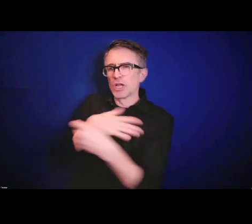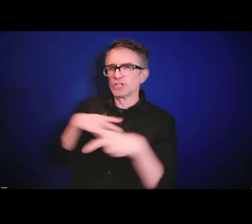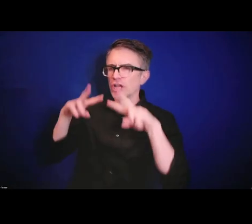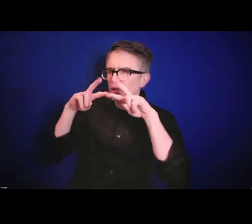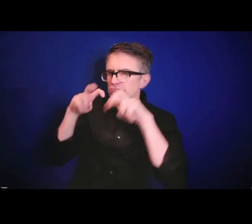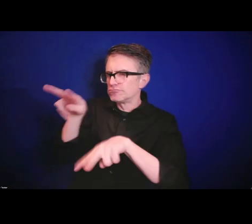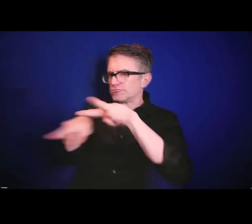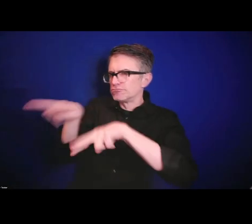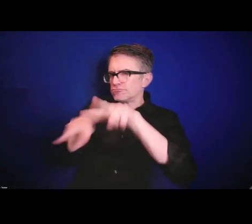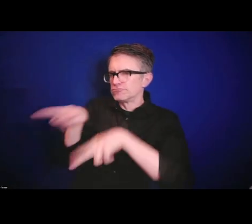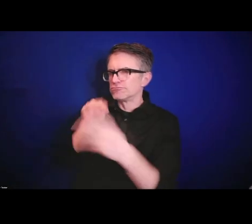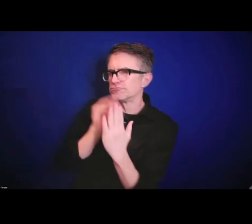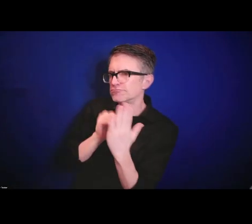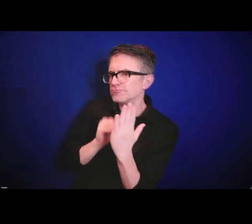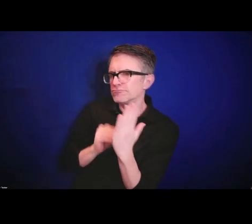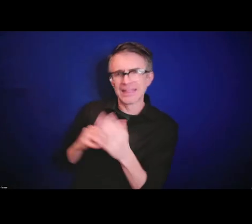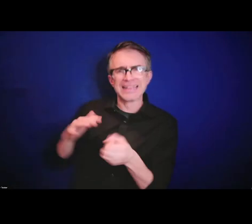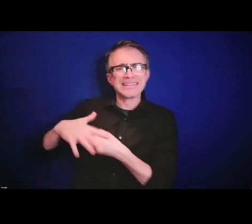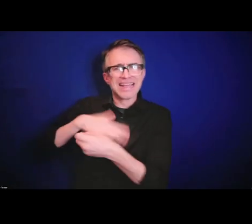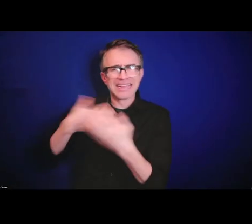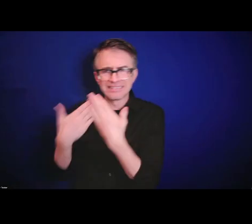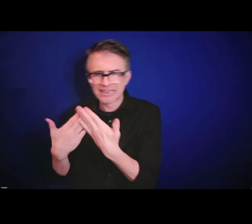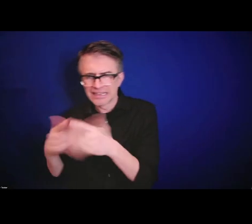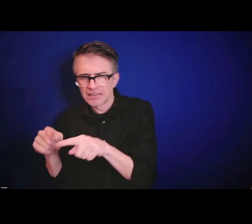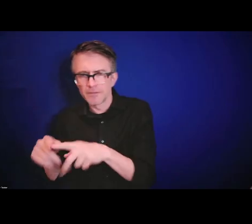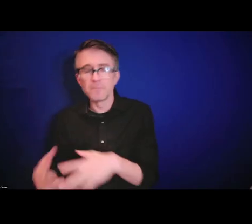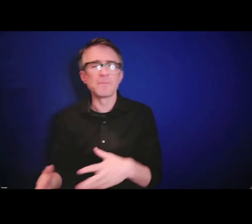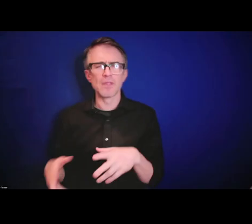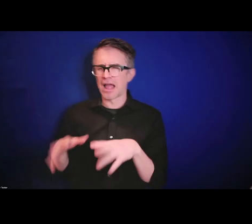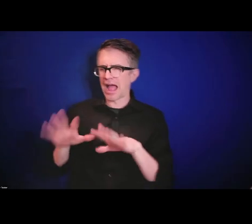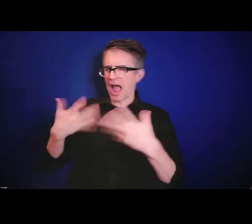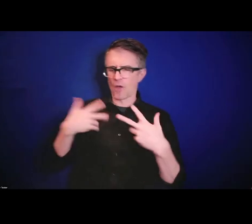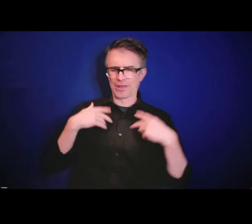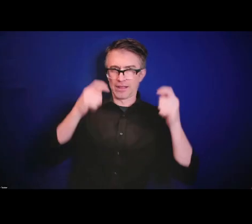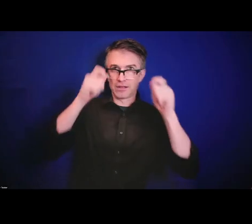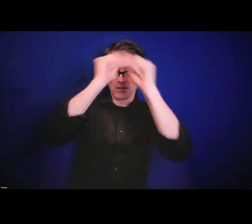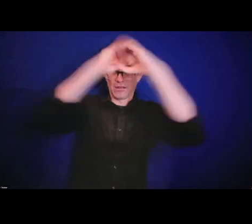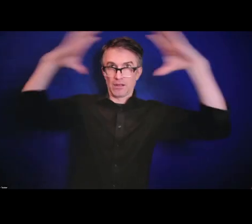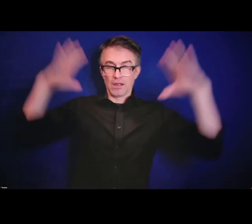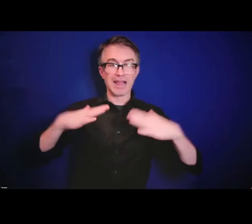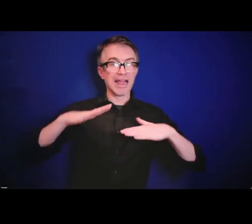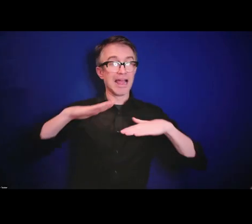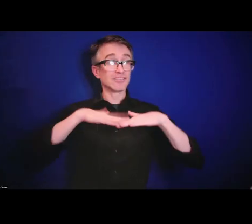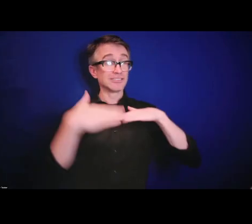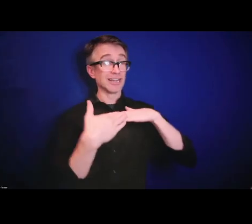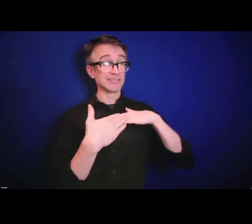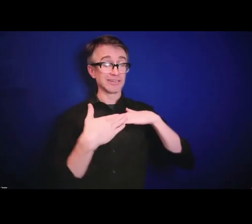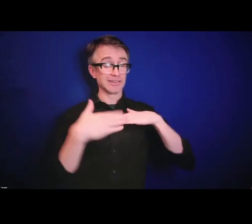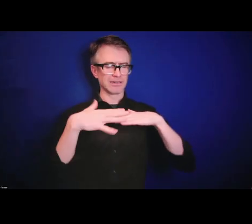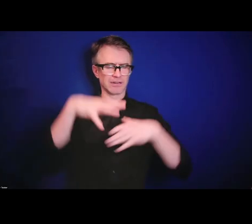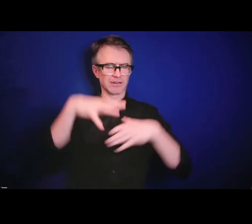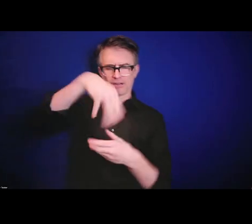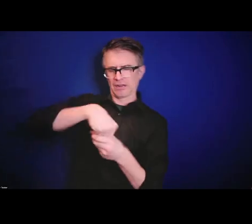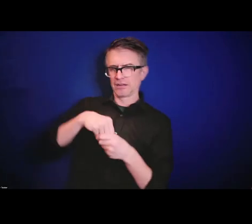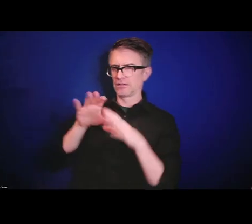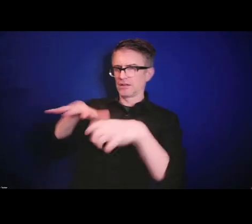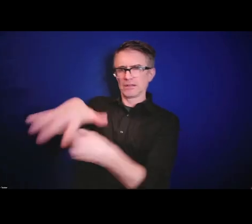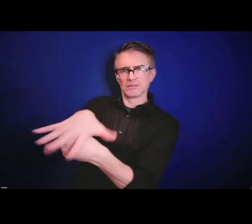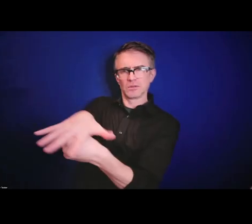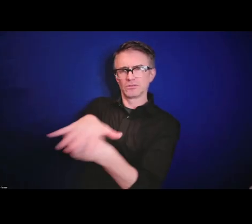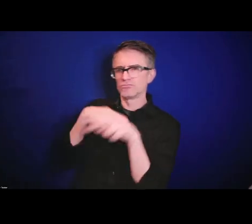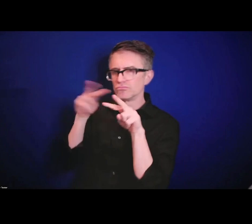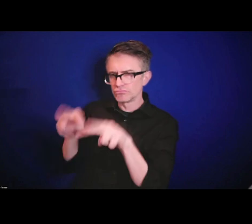now we would like your feedback. If you could share in your points and suggestions in the Google Doc by the end